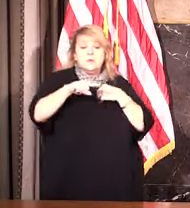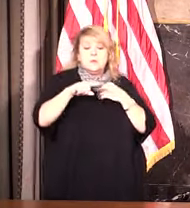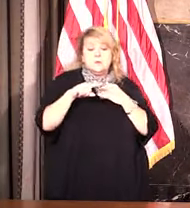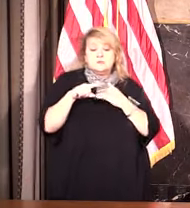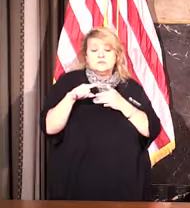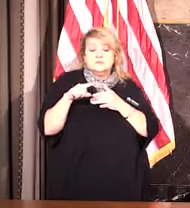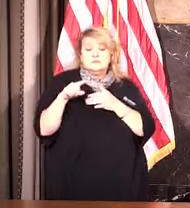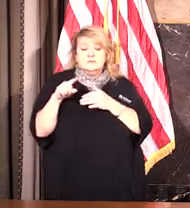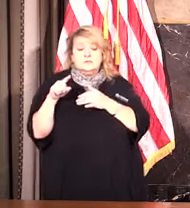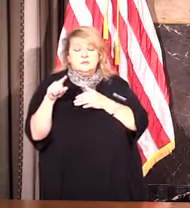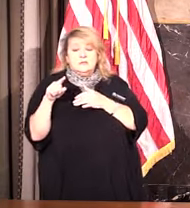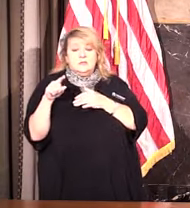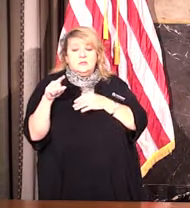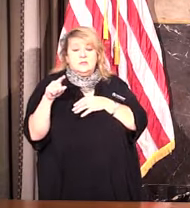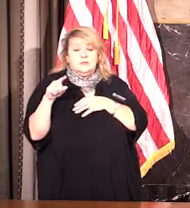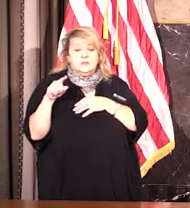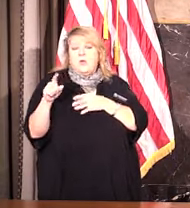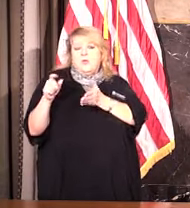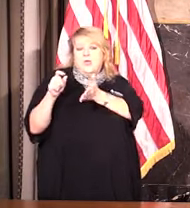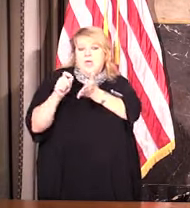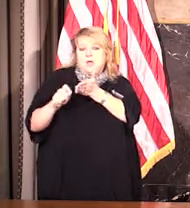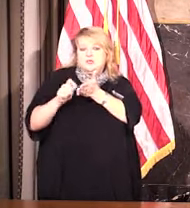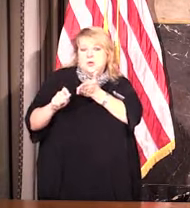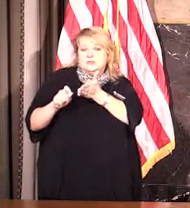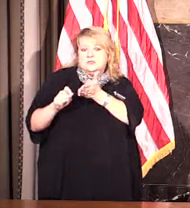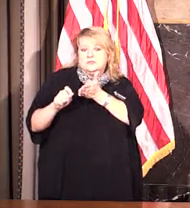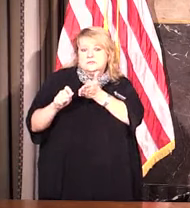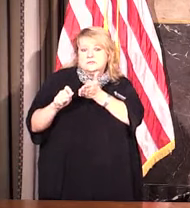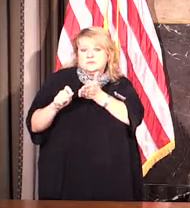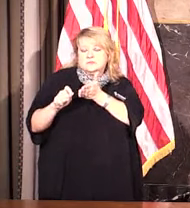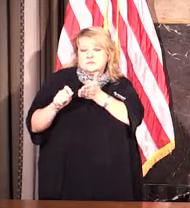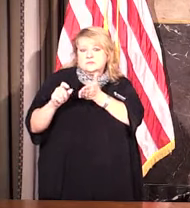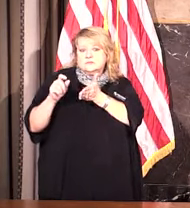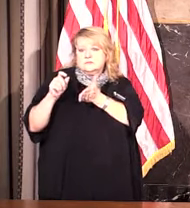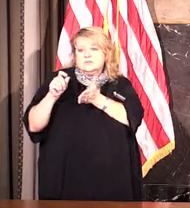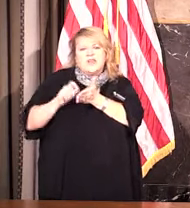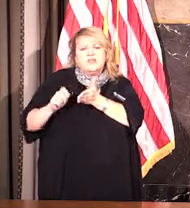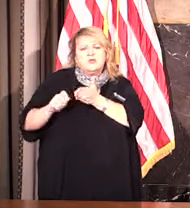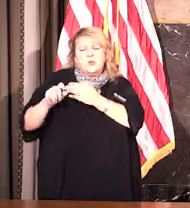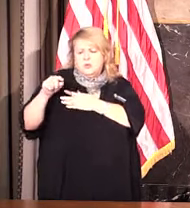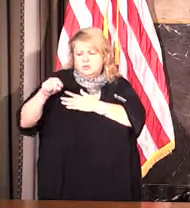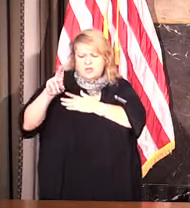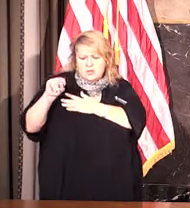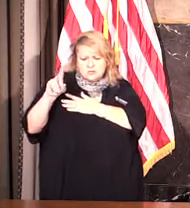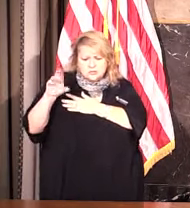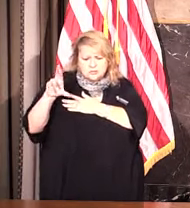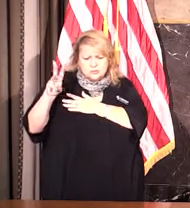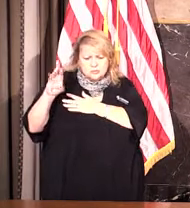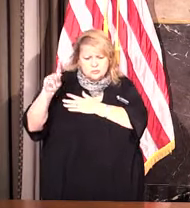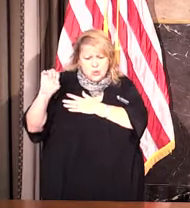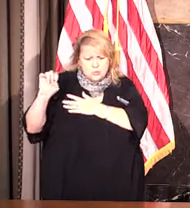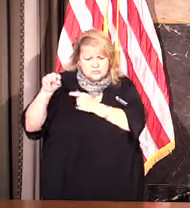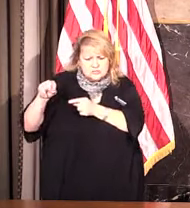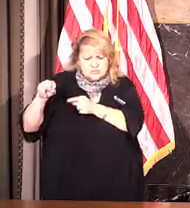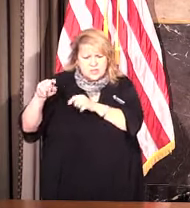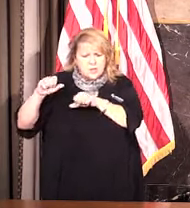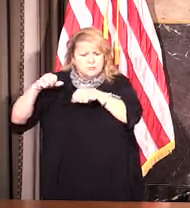mass production of vaccines that might actually get thrown away and never used. No company would ever do that